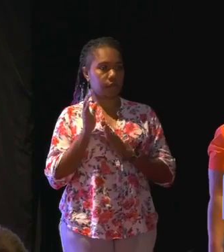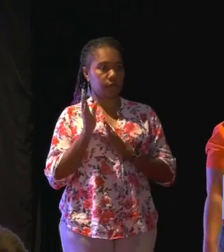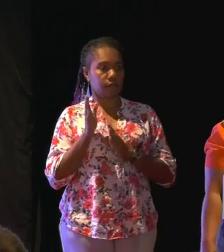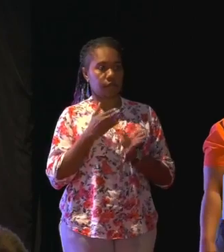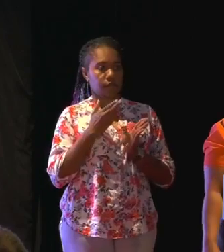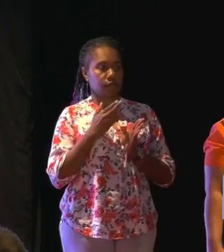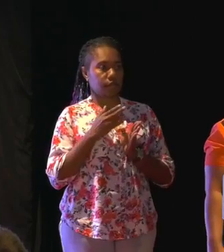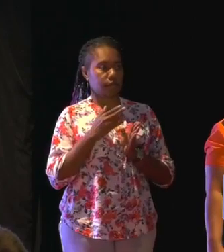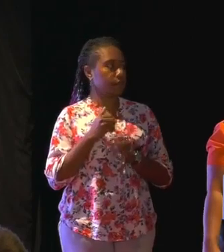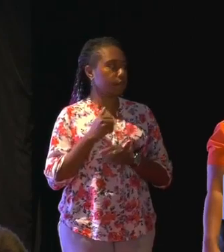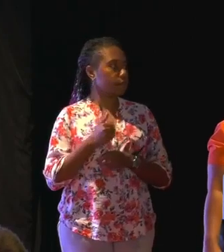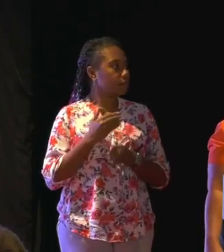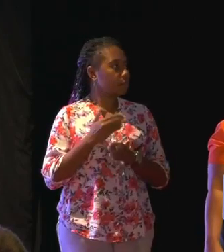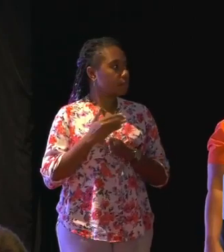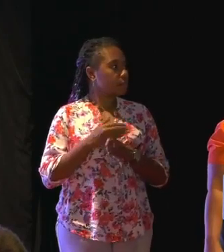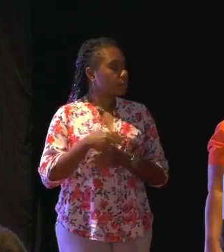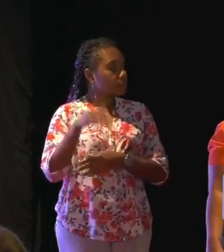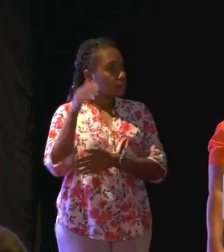Presentation focus,